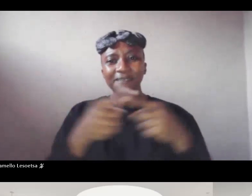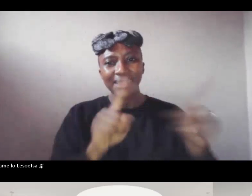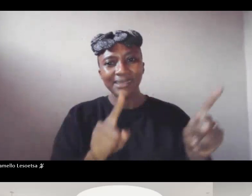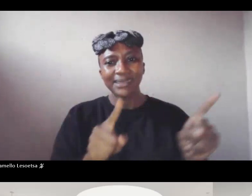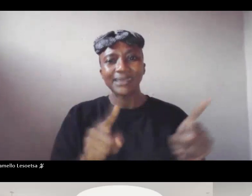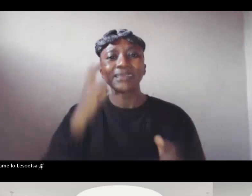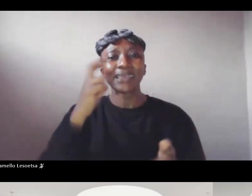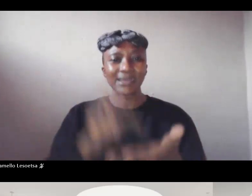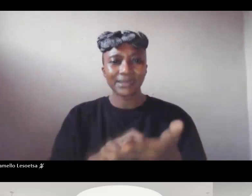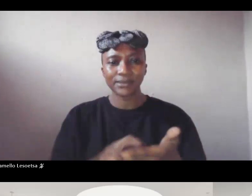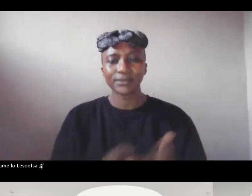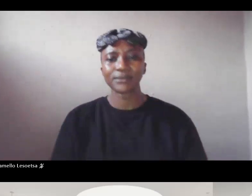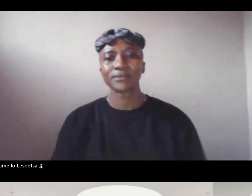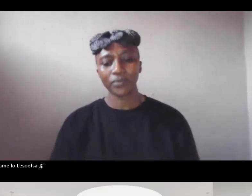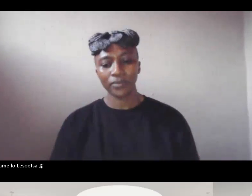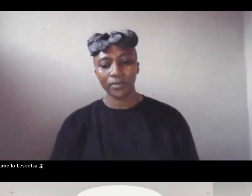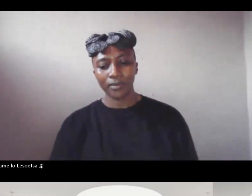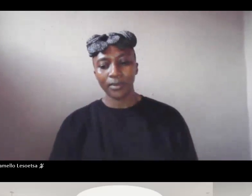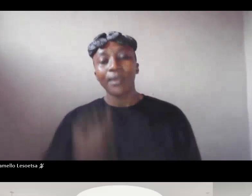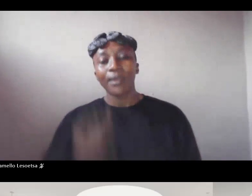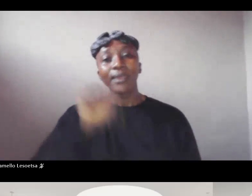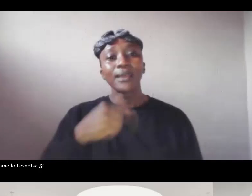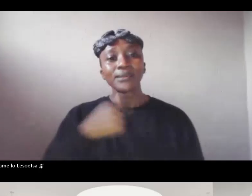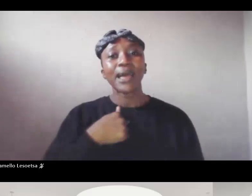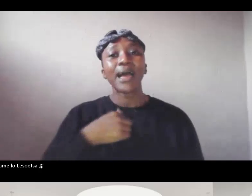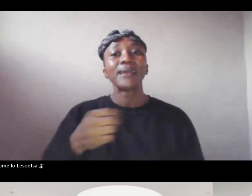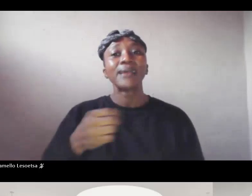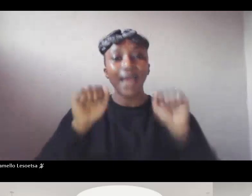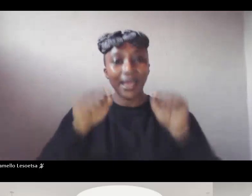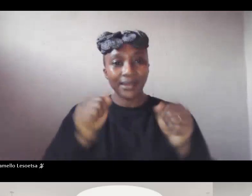I agree with you, and that is what DSA helps you solve.